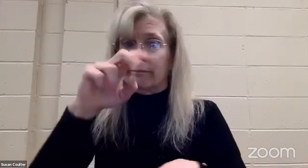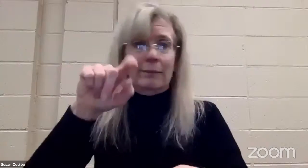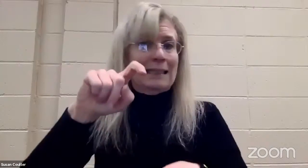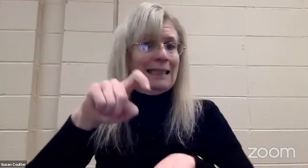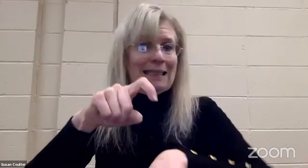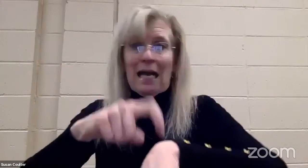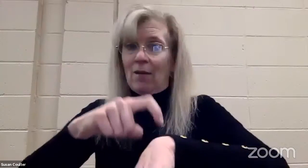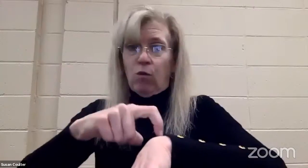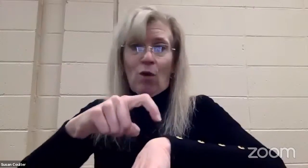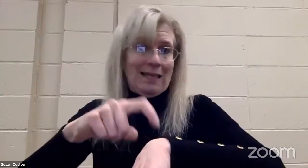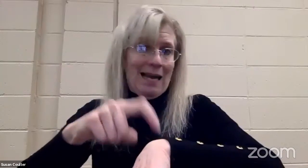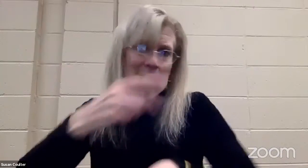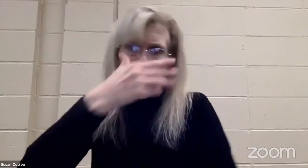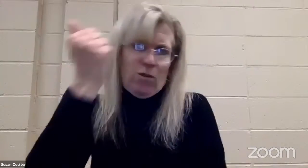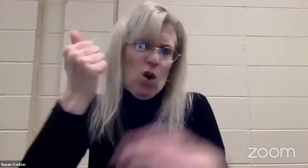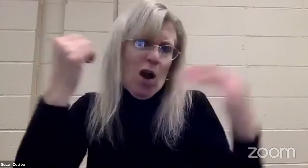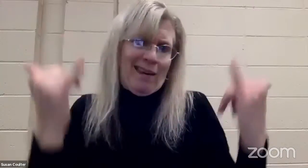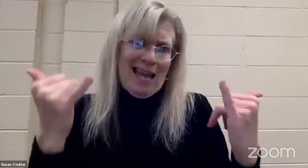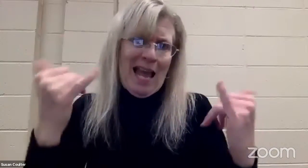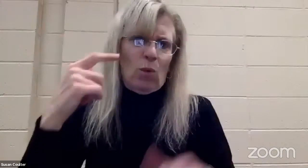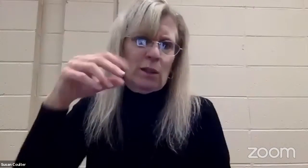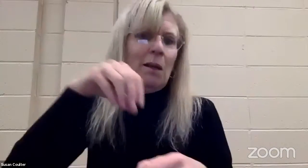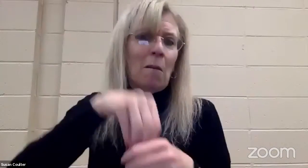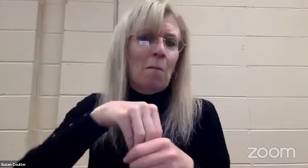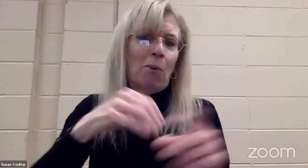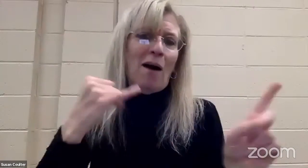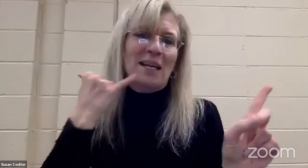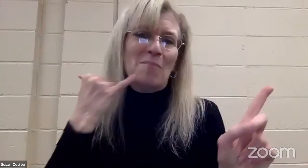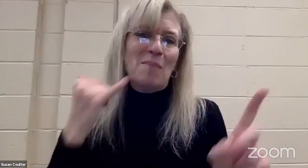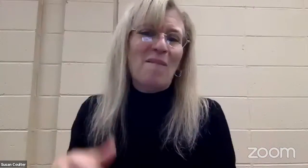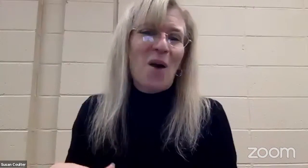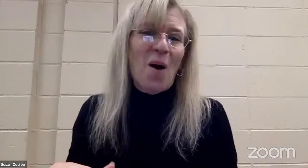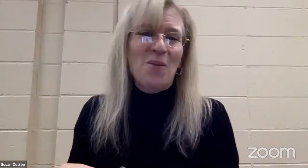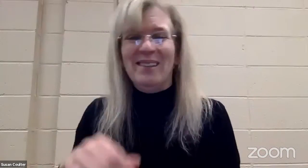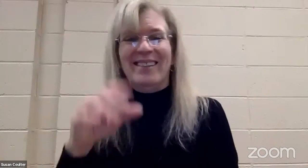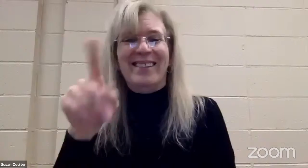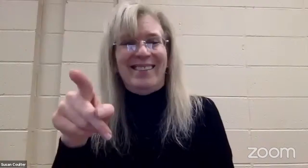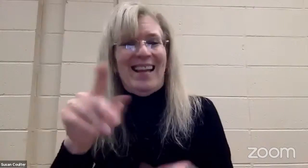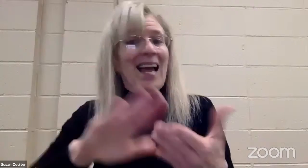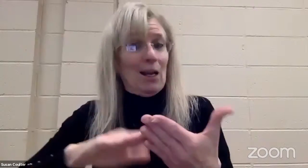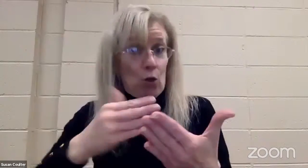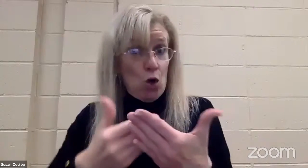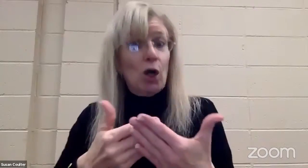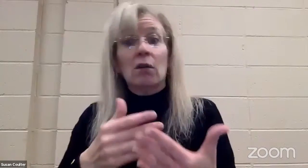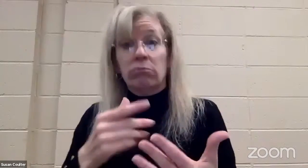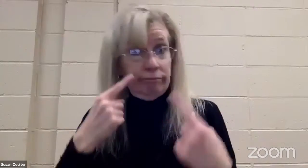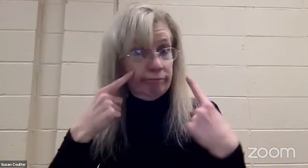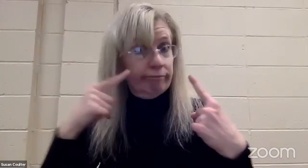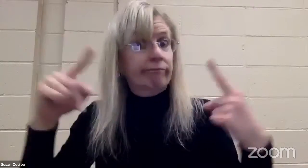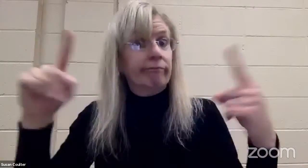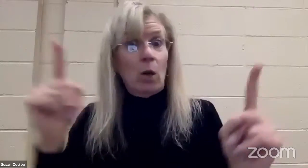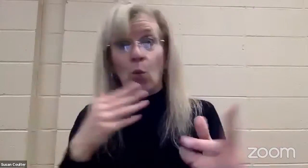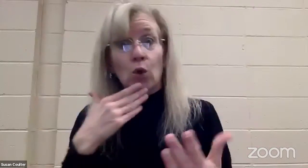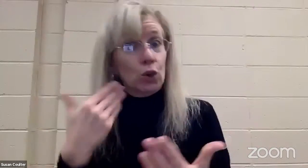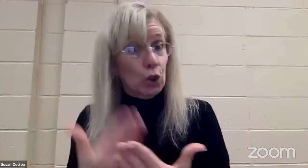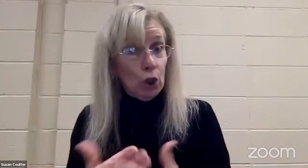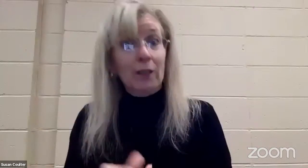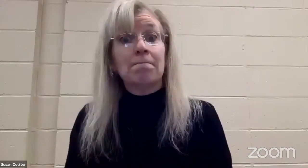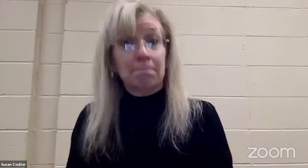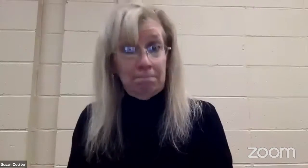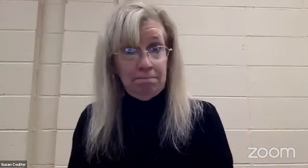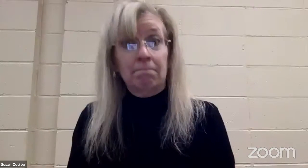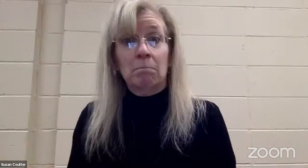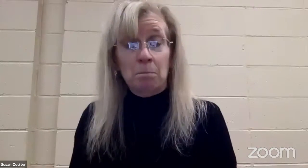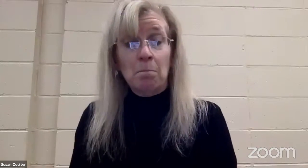lock it, set it for the time. I forgot now, it's probably in my phone. And cook. It looks